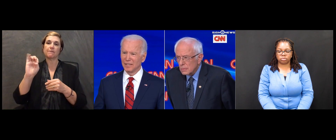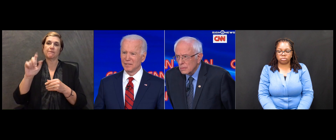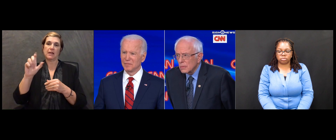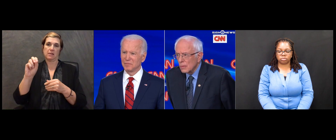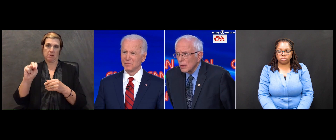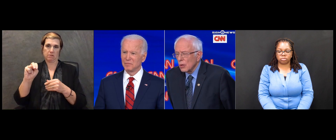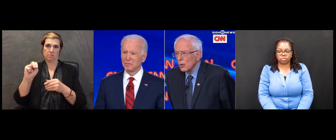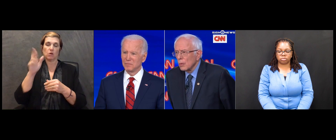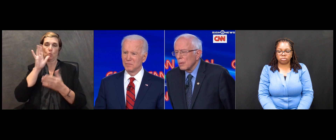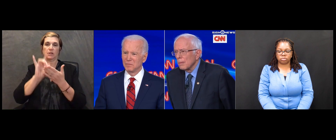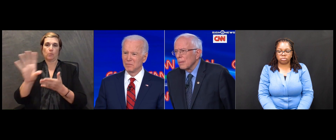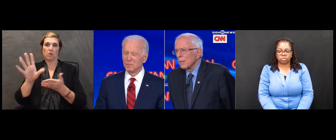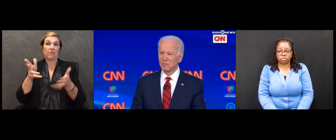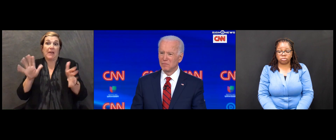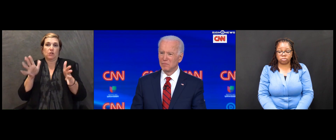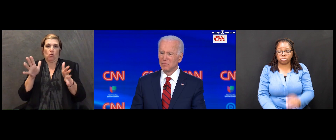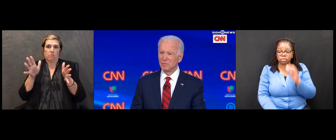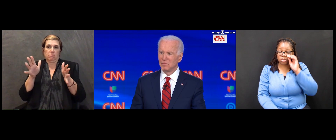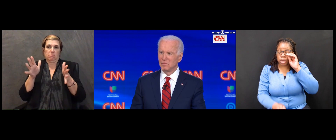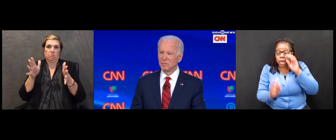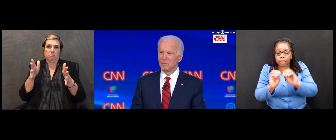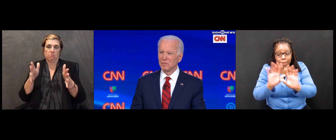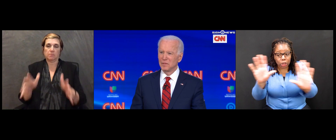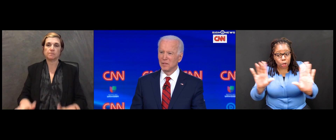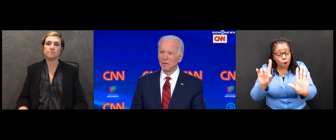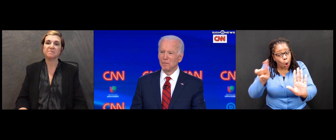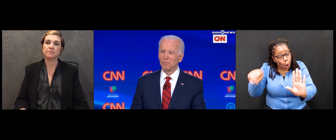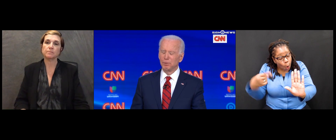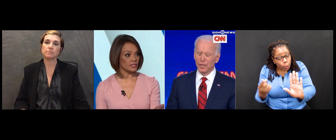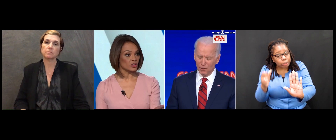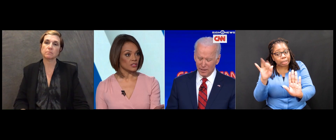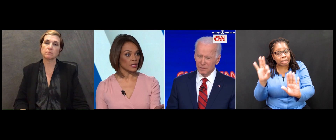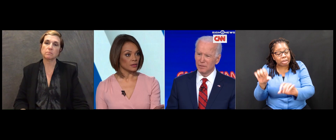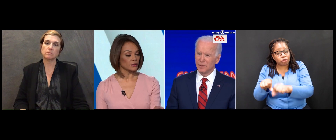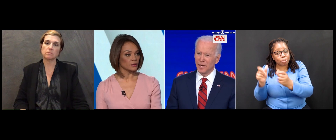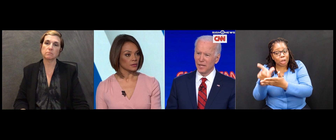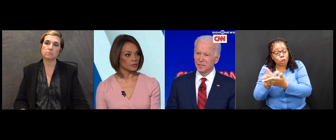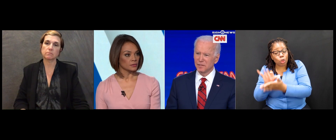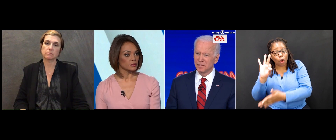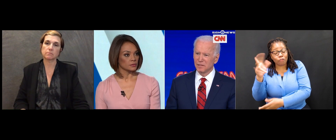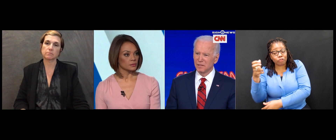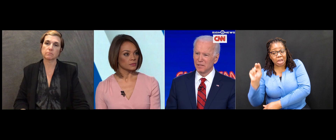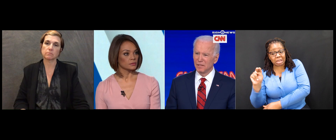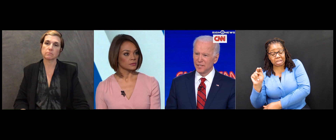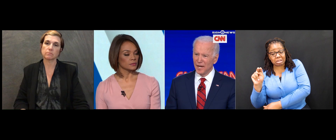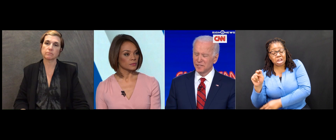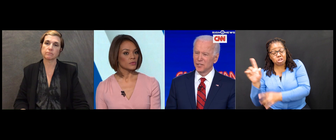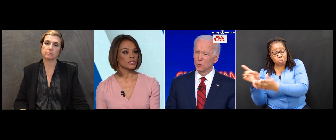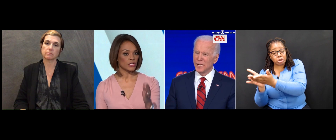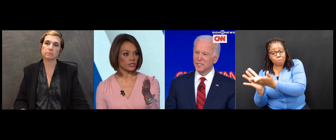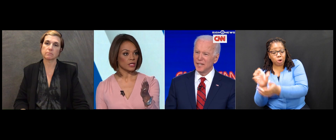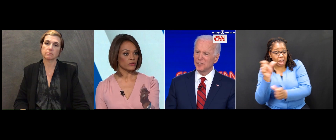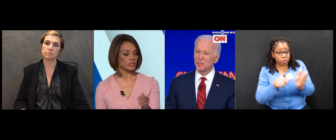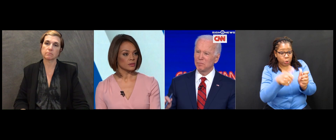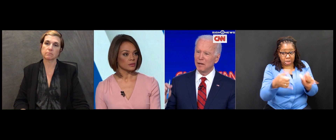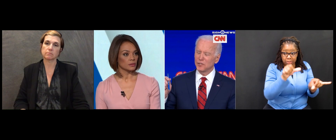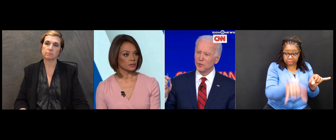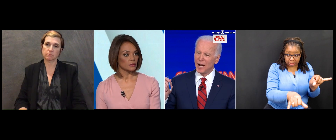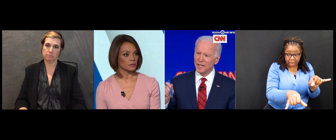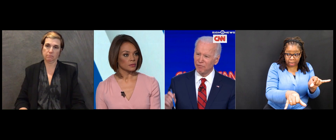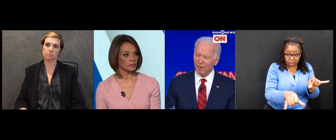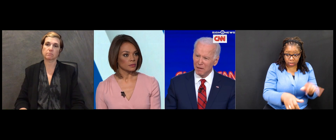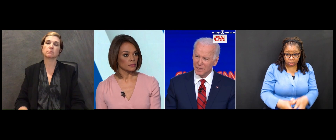America. So to be clear, only felons get deported and everyone else Period. Has to stay? Yes. Yes. And the reason is it's